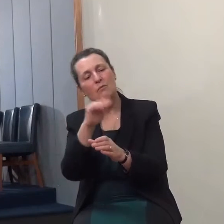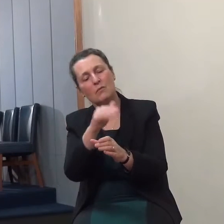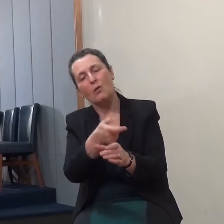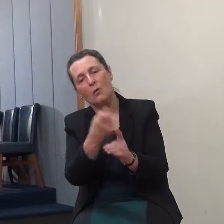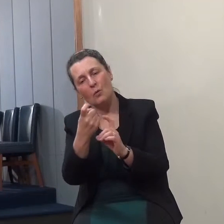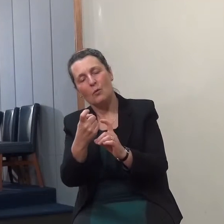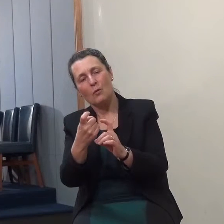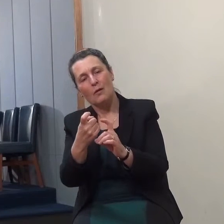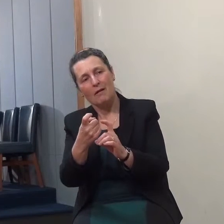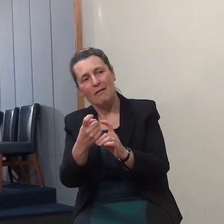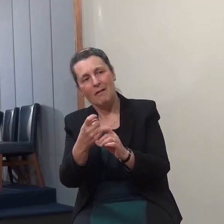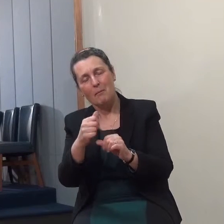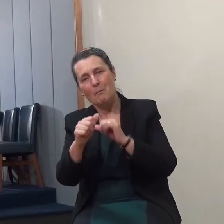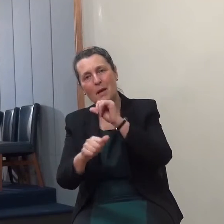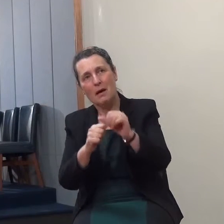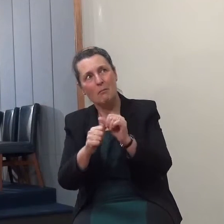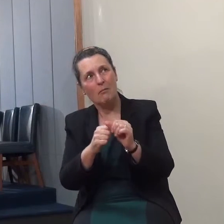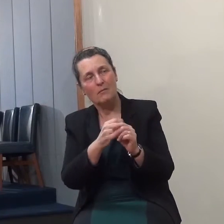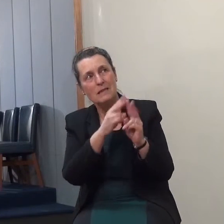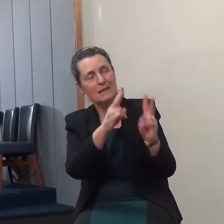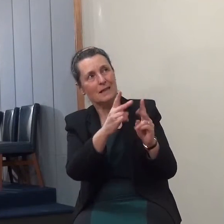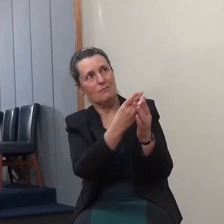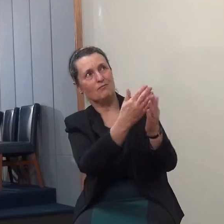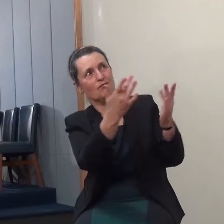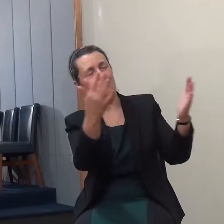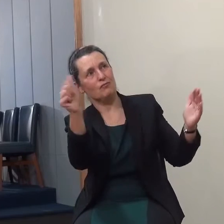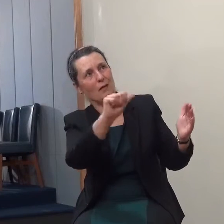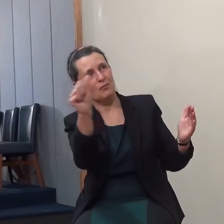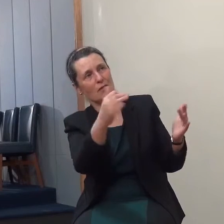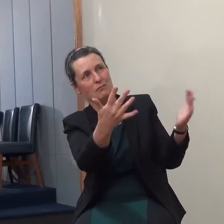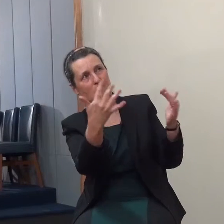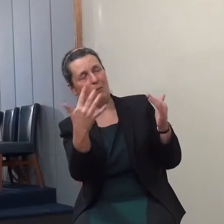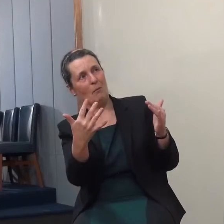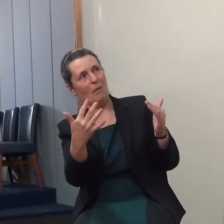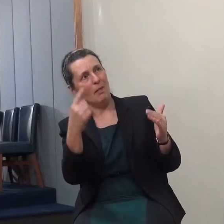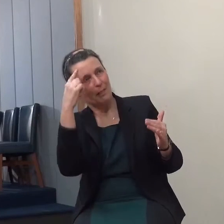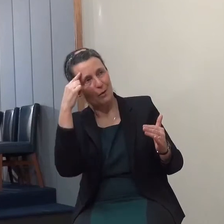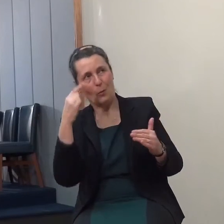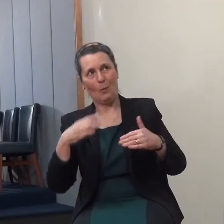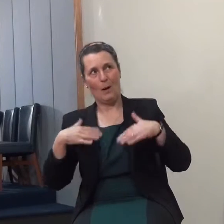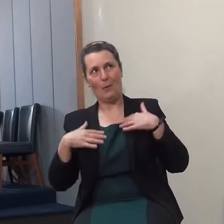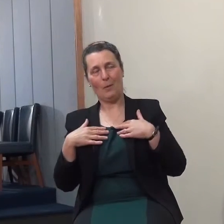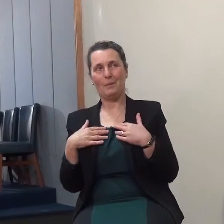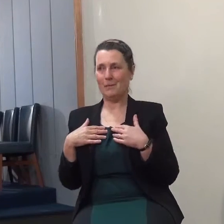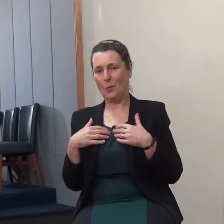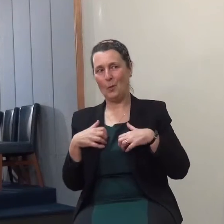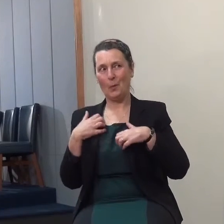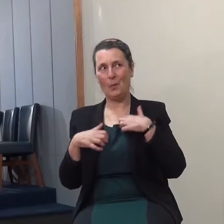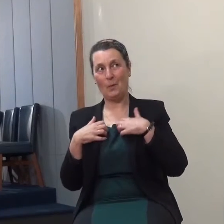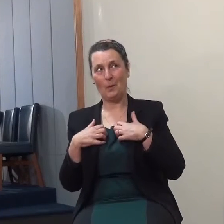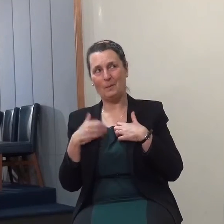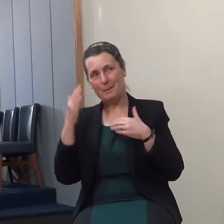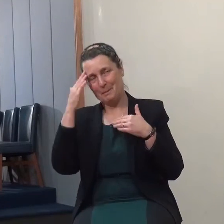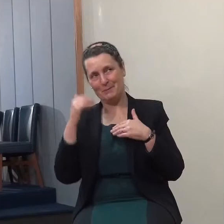heady. They've never encountered a situation like this. They're feeling perhaps